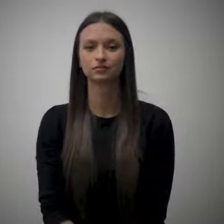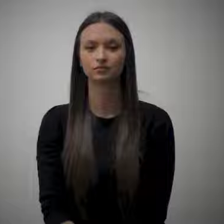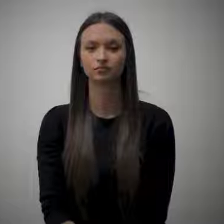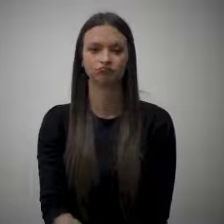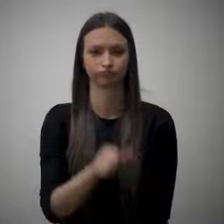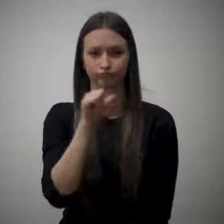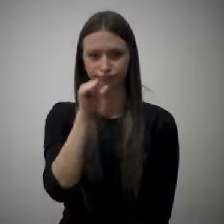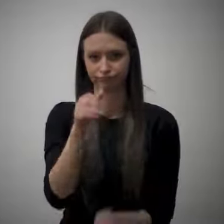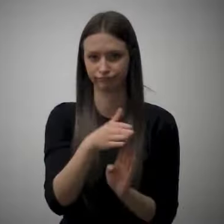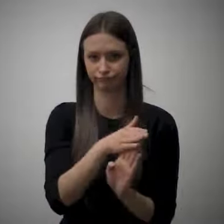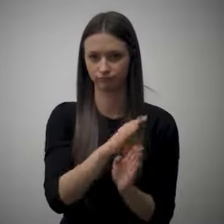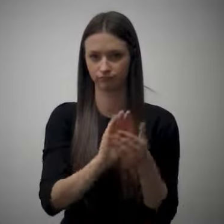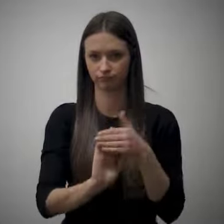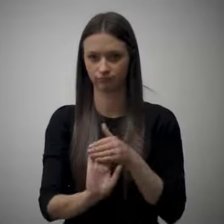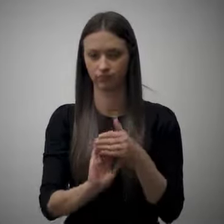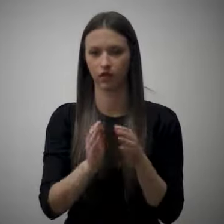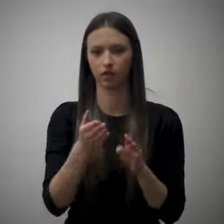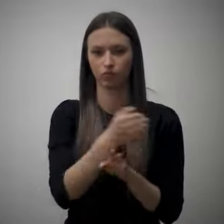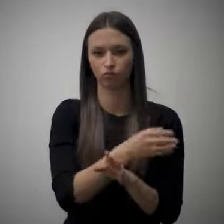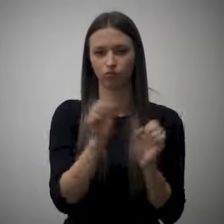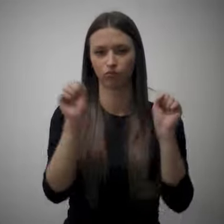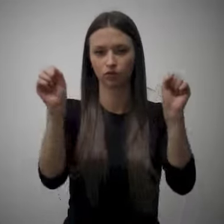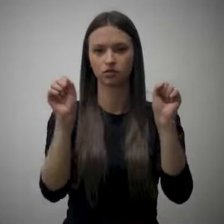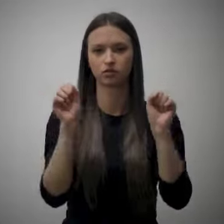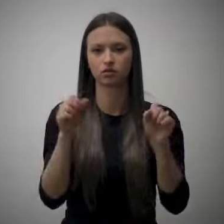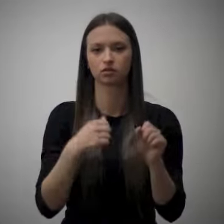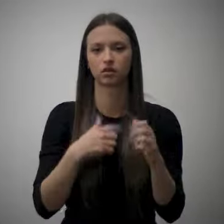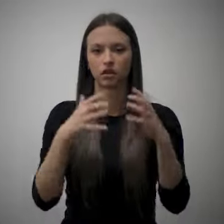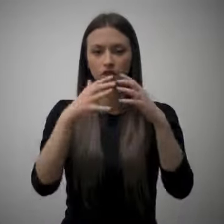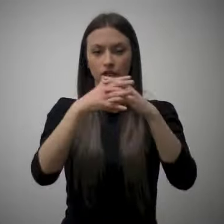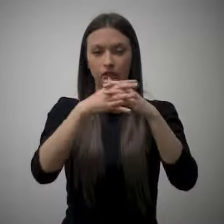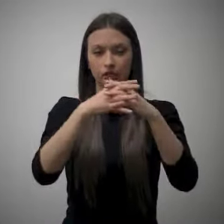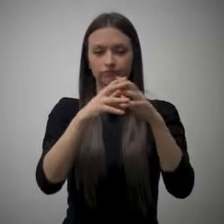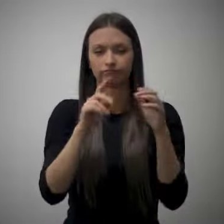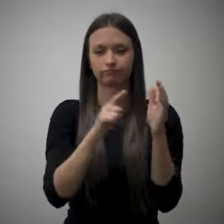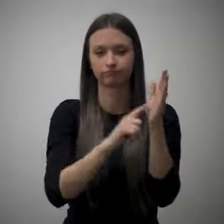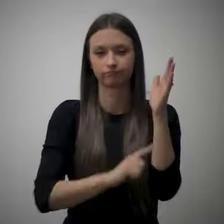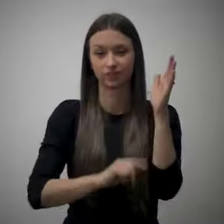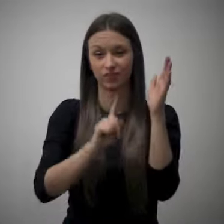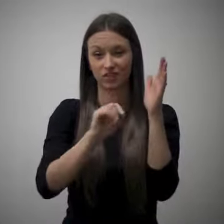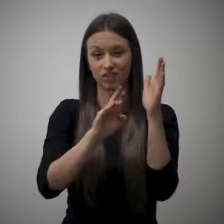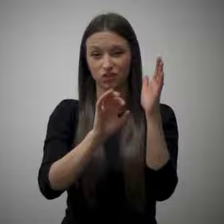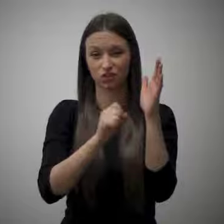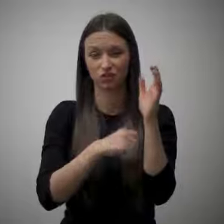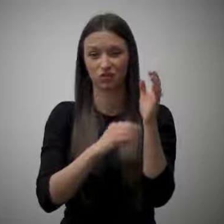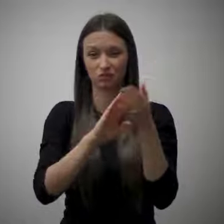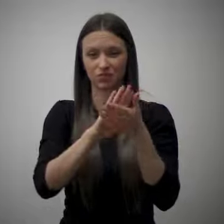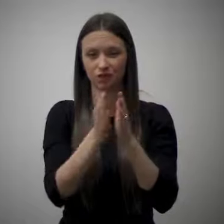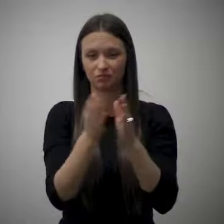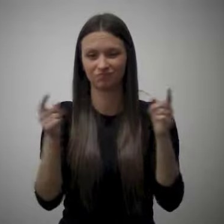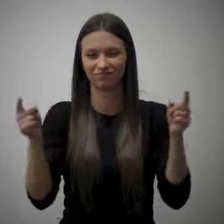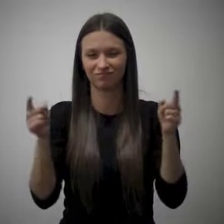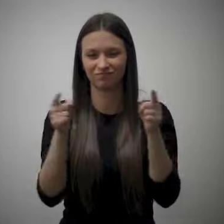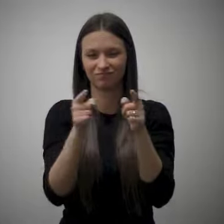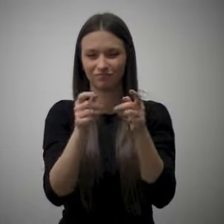If you do not warm up, the scarring can shorten your tissues, which result in stiff and tight